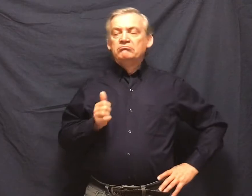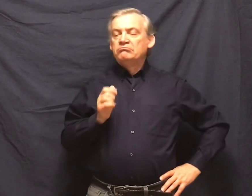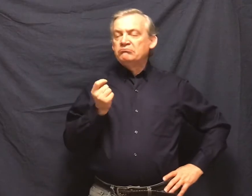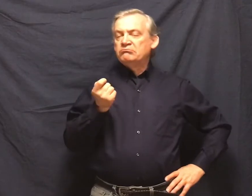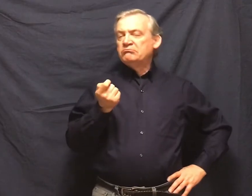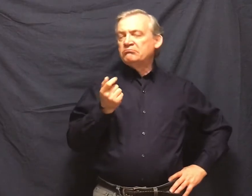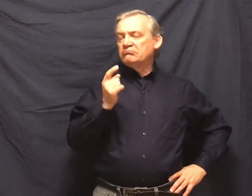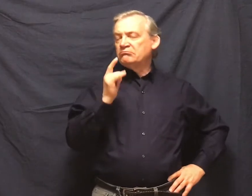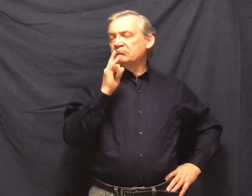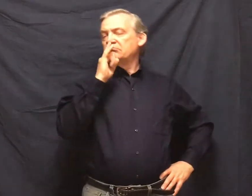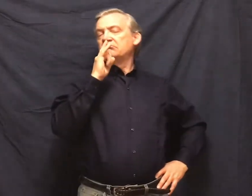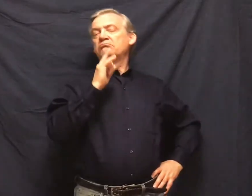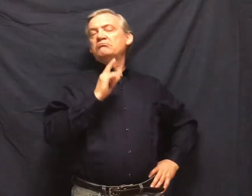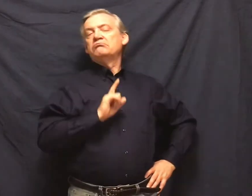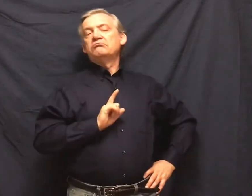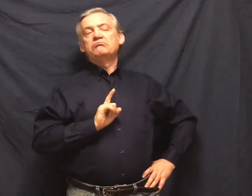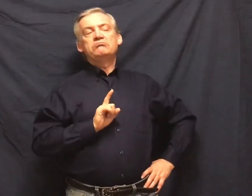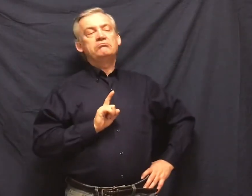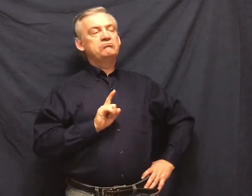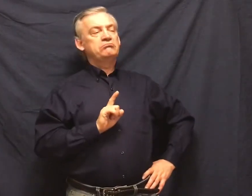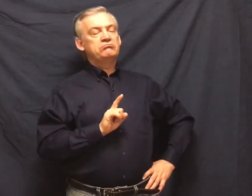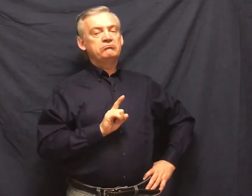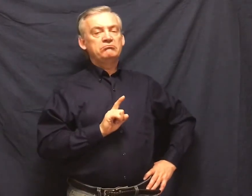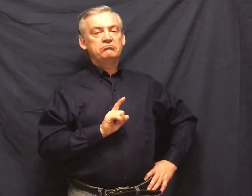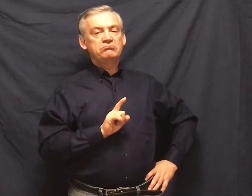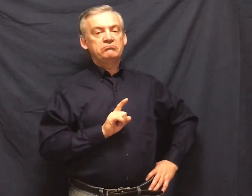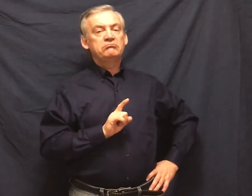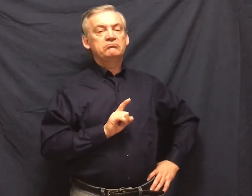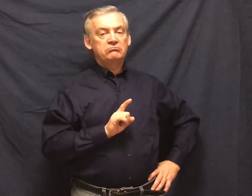He kept his distance and demanded that other people keep theirs.